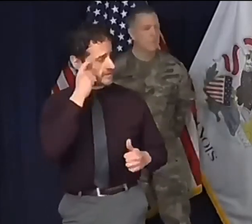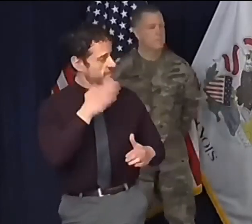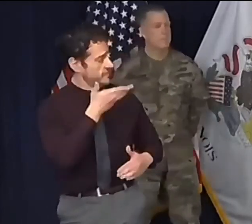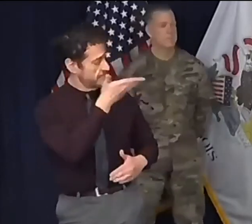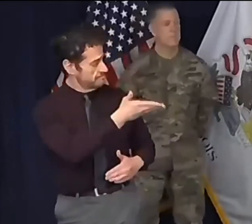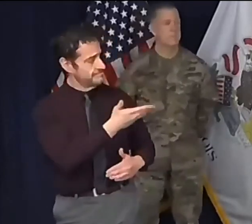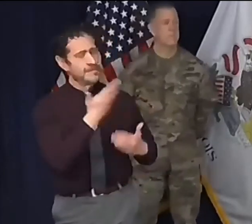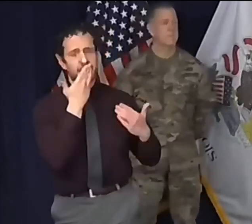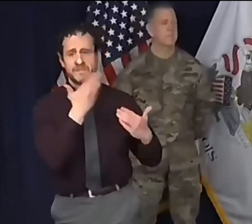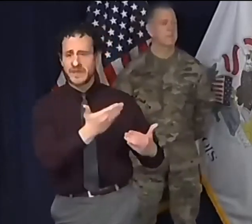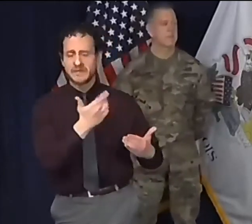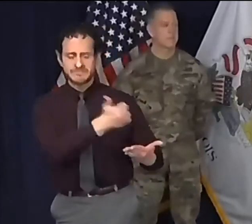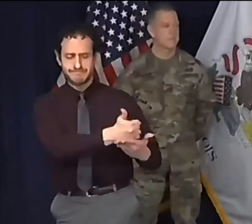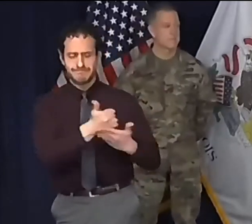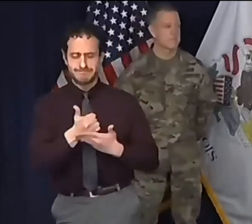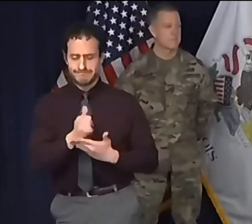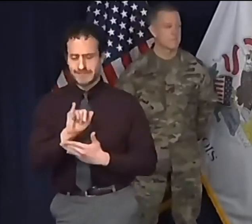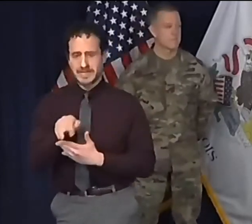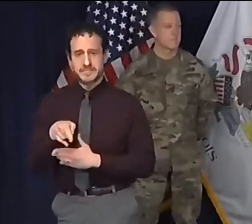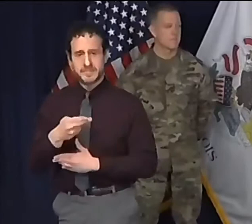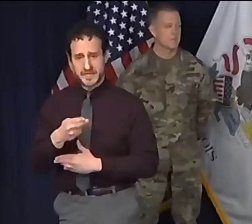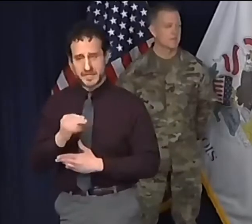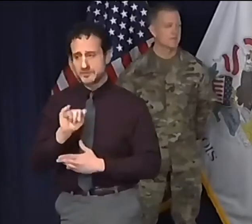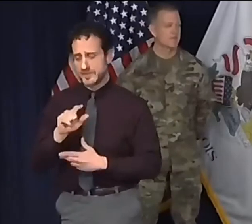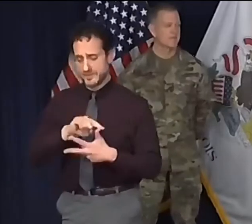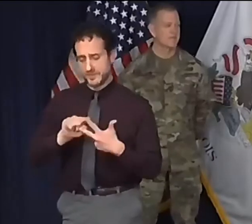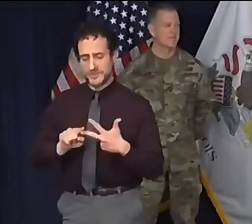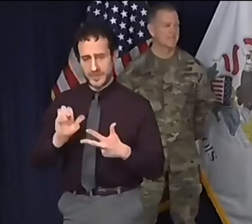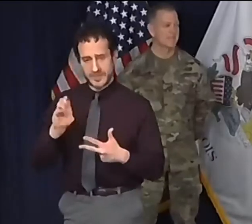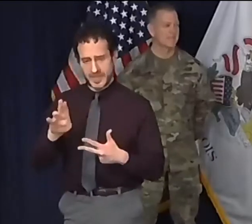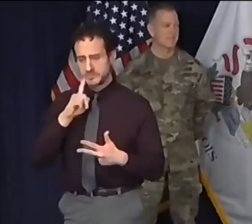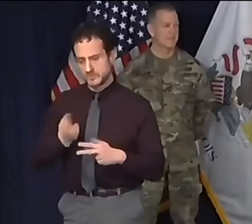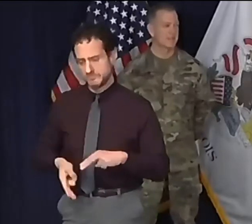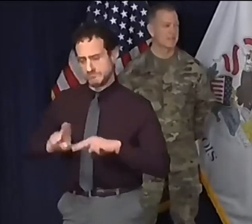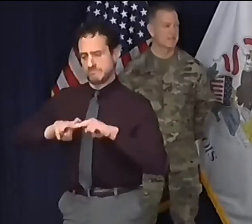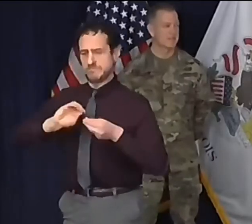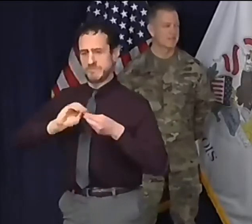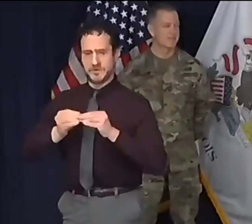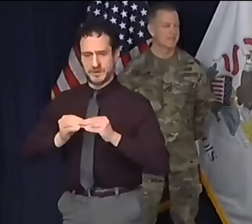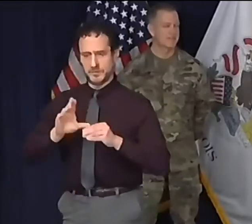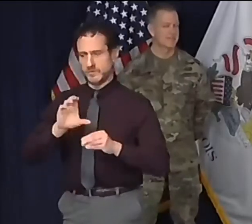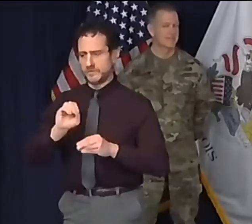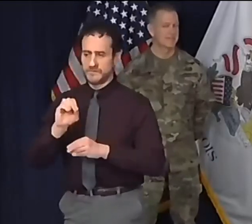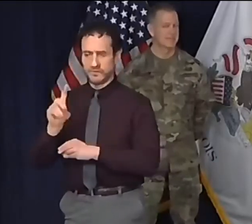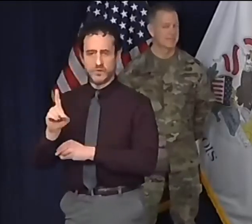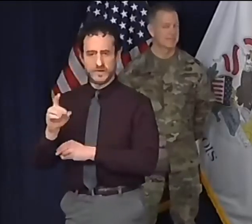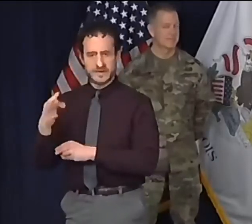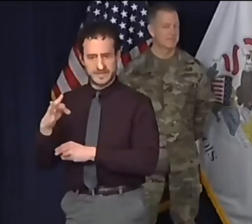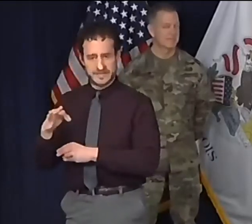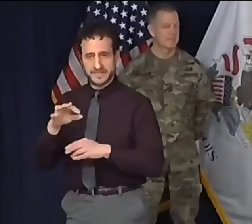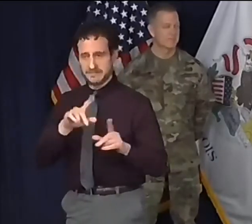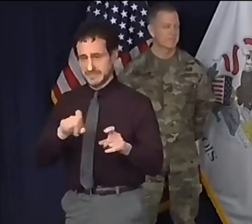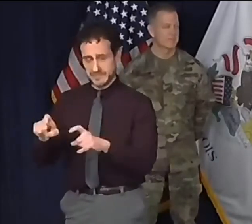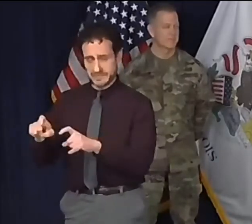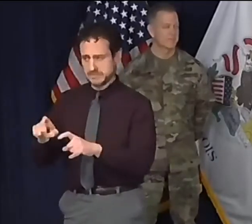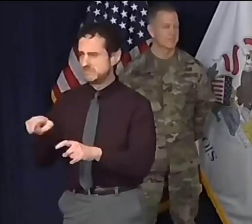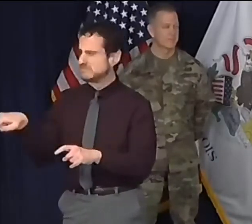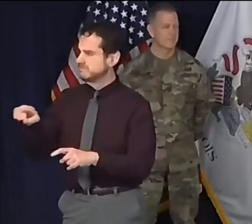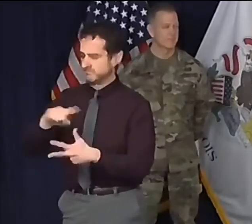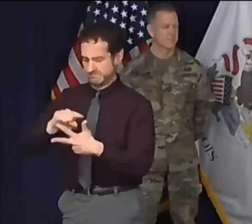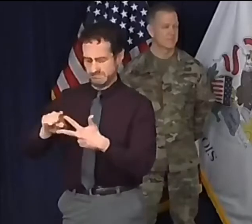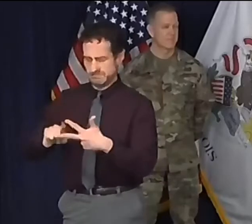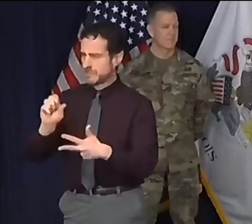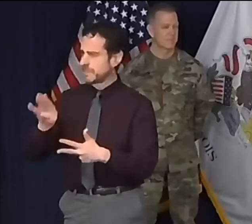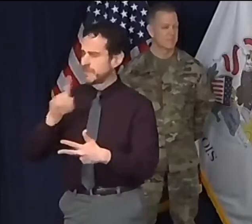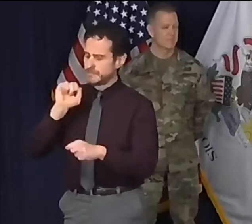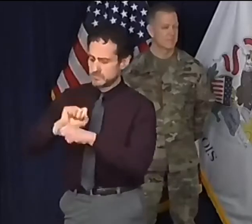helping our IDPH and Illinois laboratories to ramp up COVID testing. Although the labs have done extraordinary work to